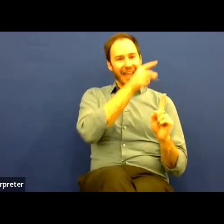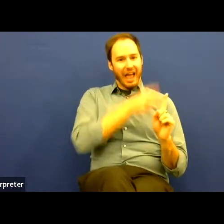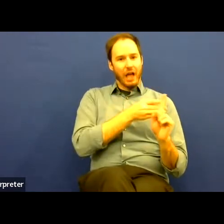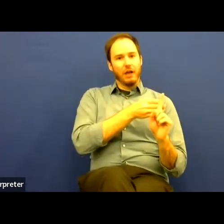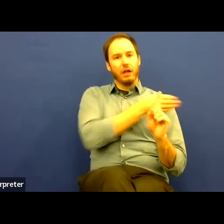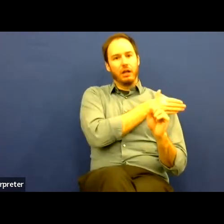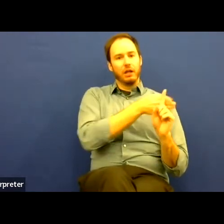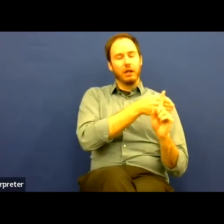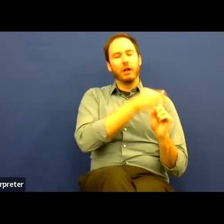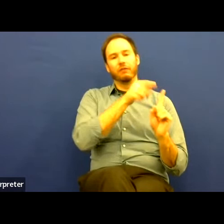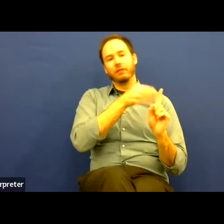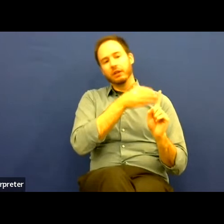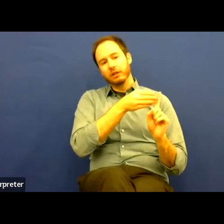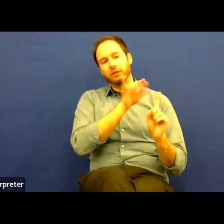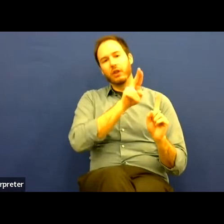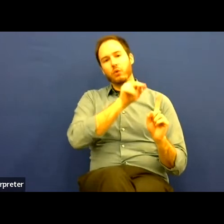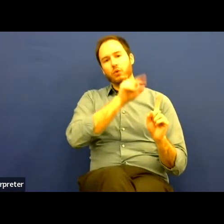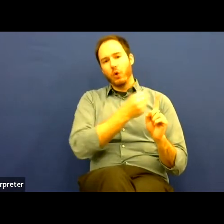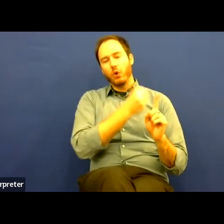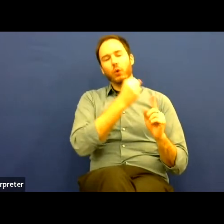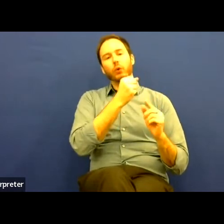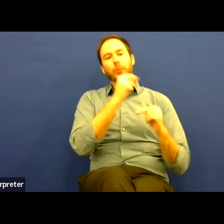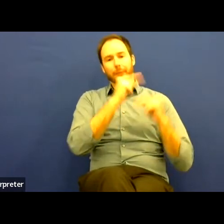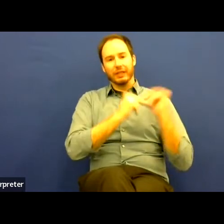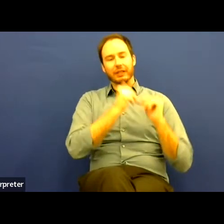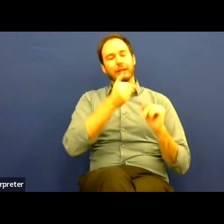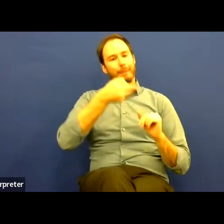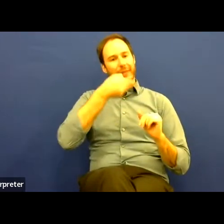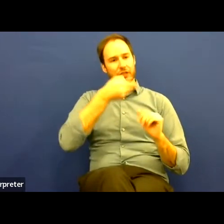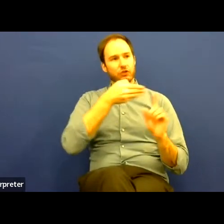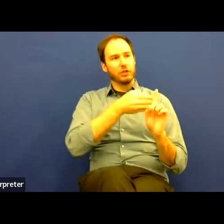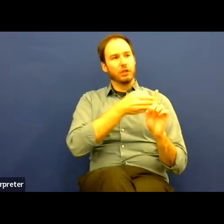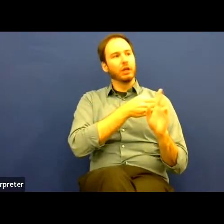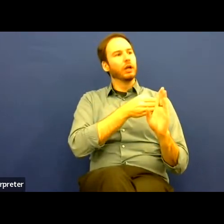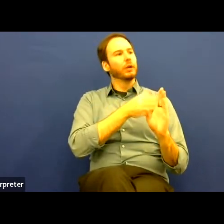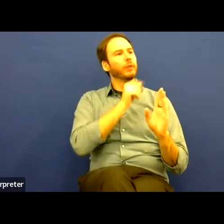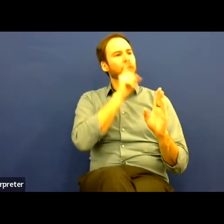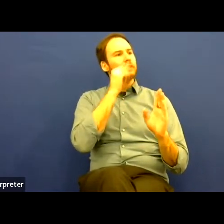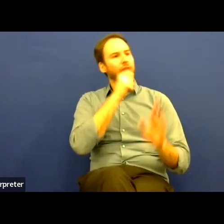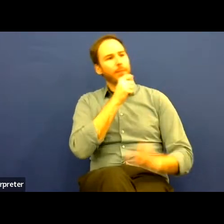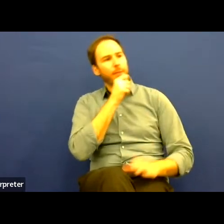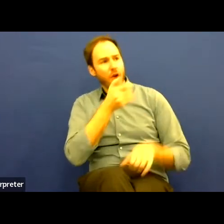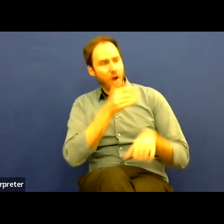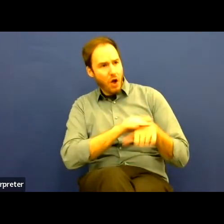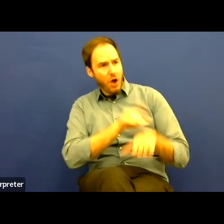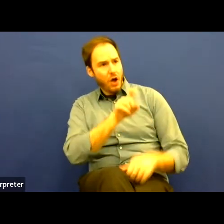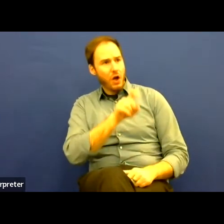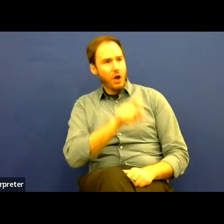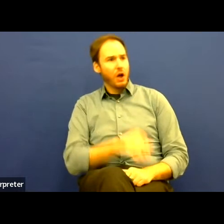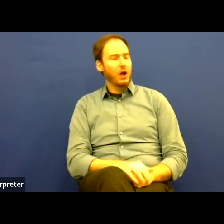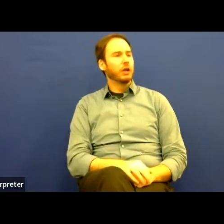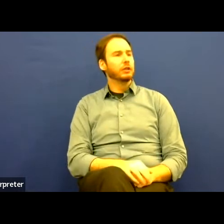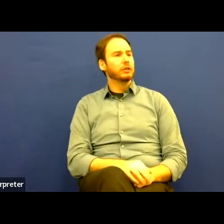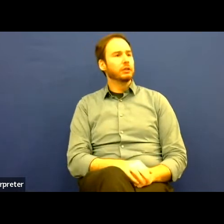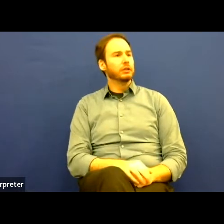the Pizzeria Uno building. I don't know if this microphone is live or